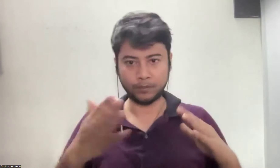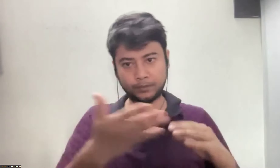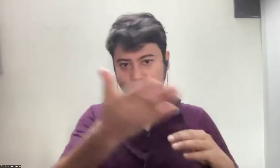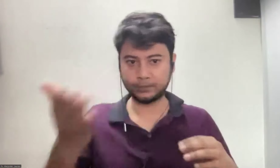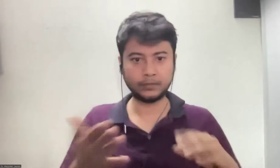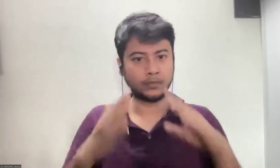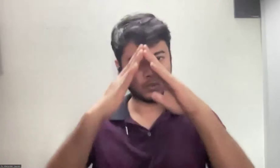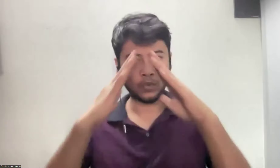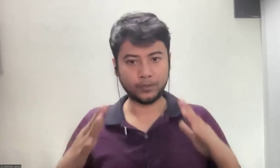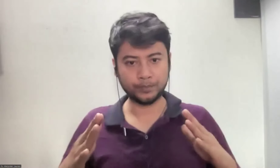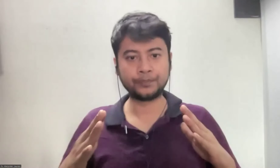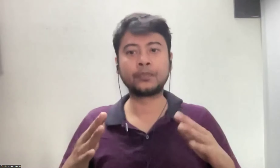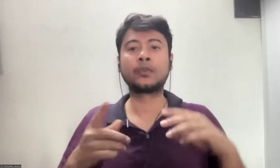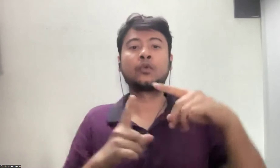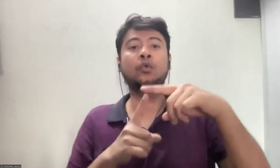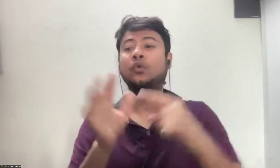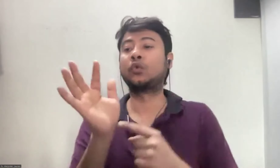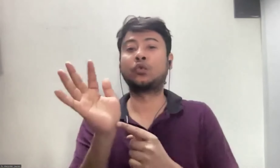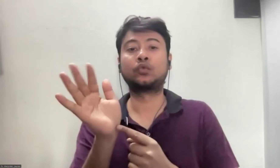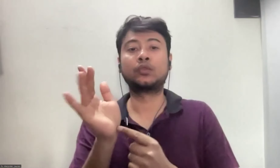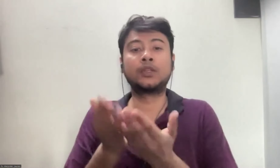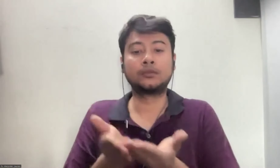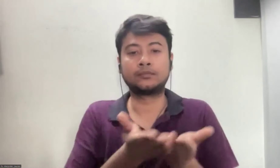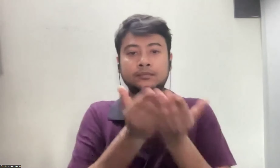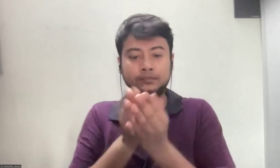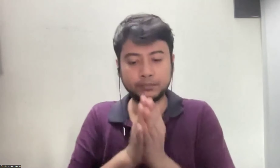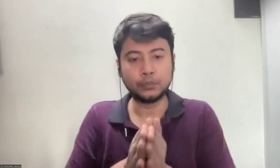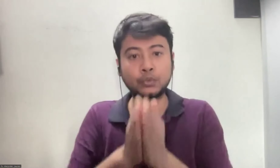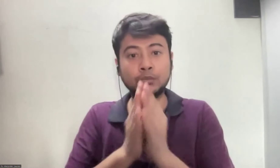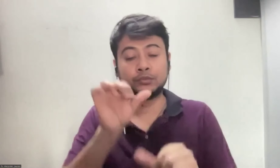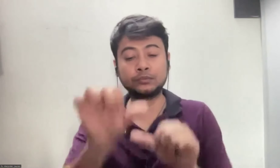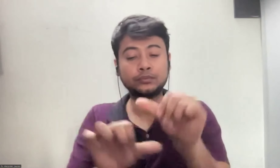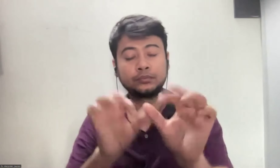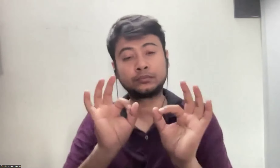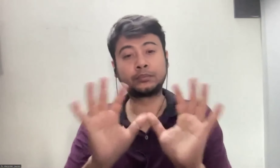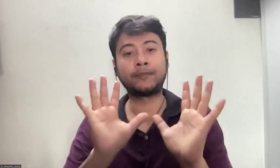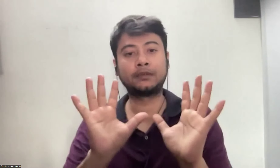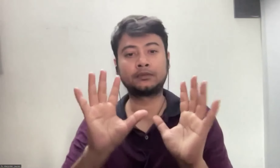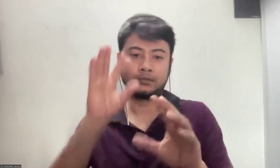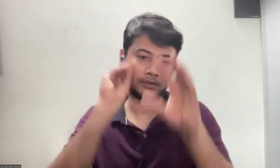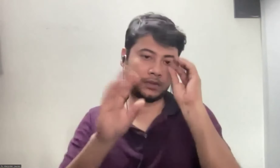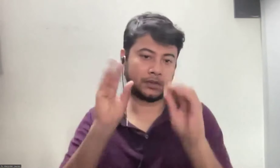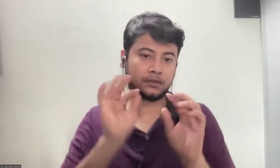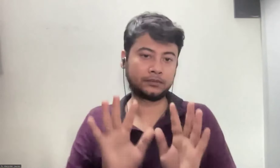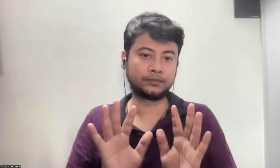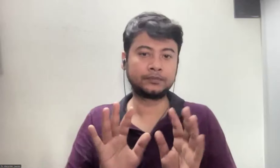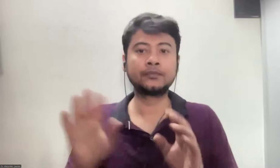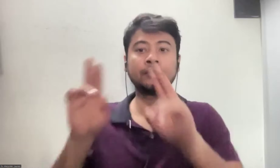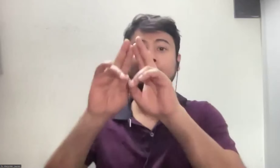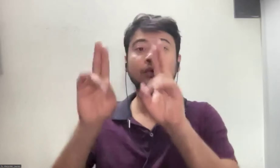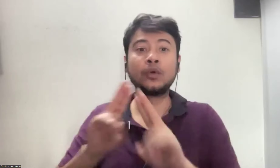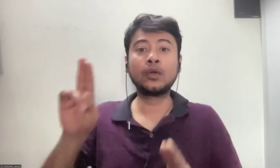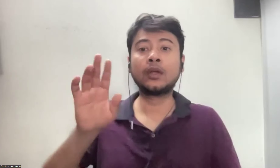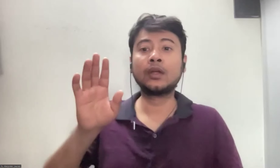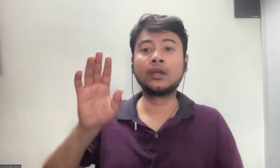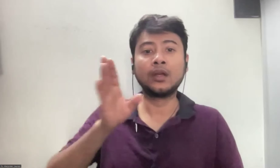to go anywhere, no need, you know, whether you're able to participate in the temple aarti or not, because by doing Tulsi aarti at